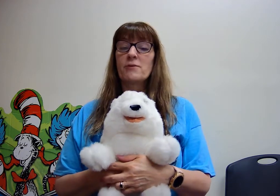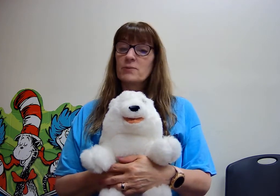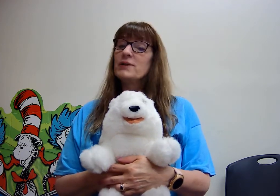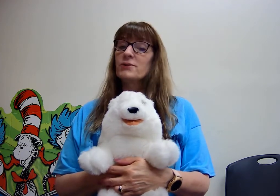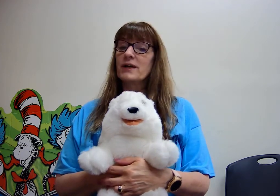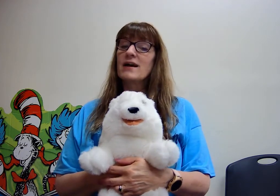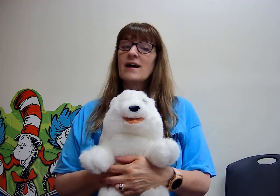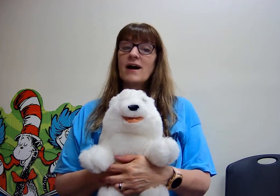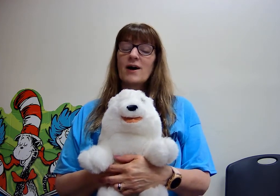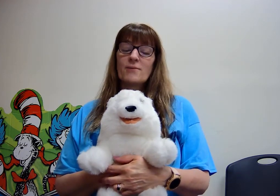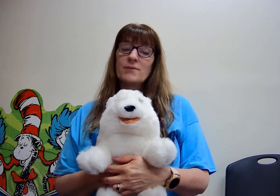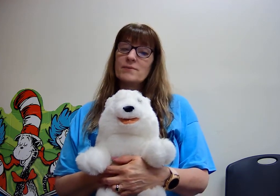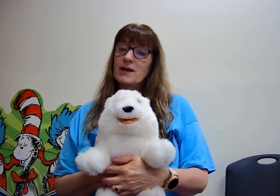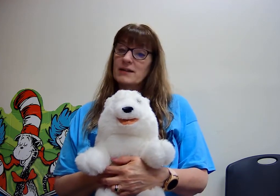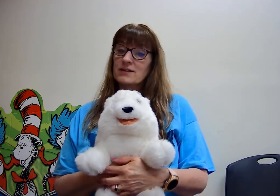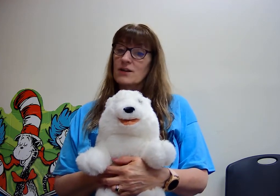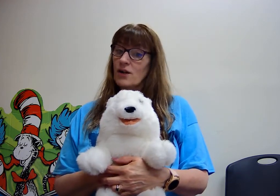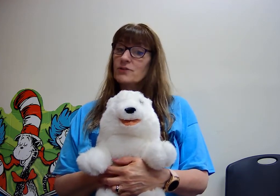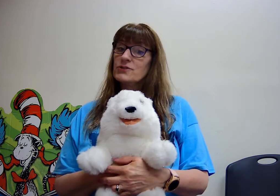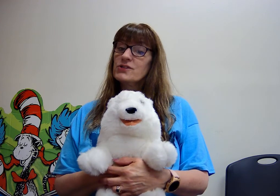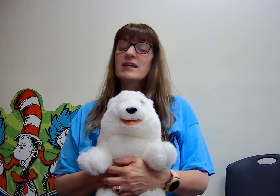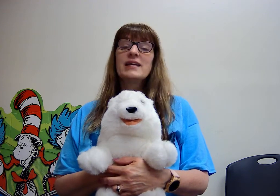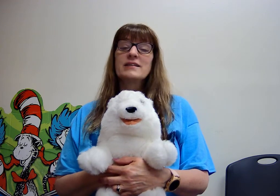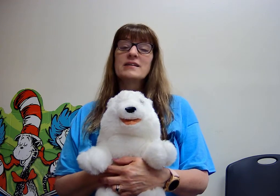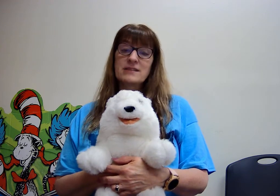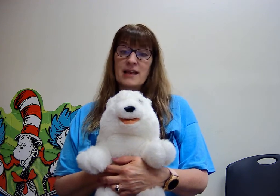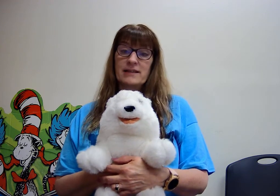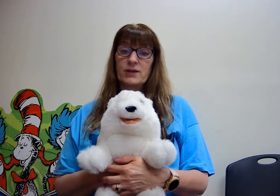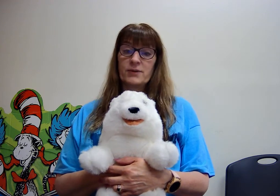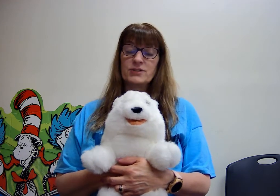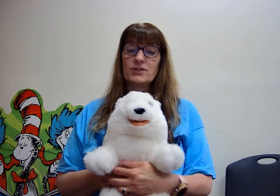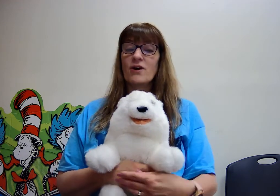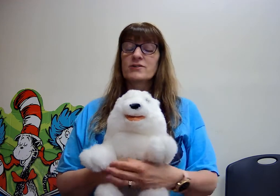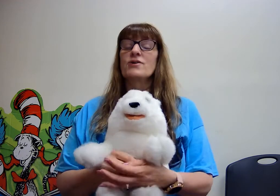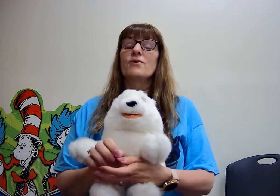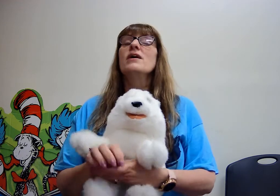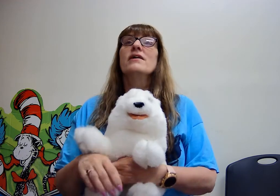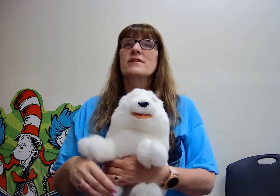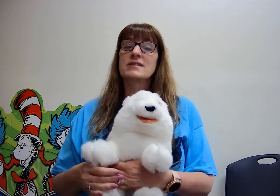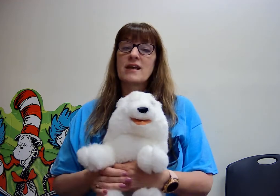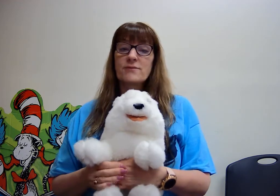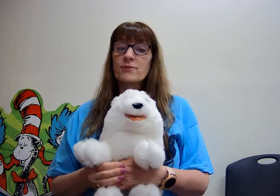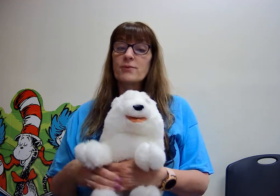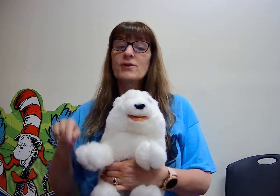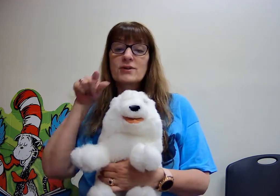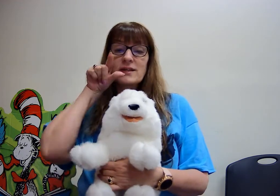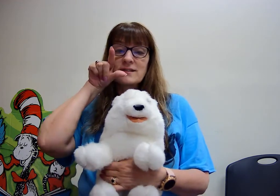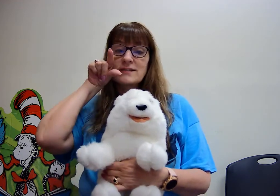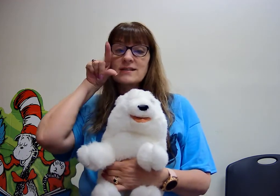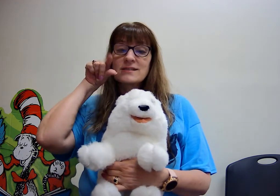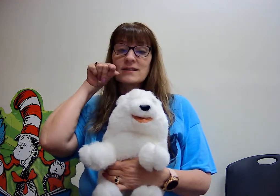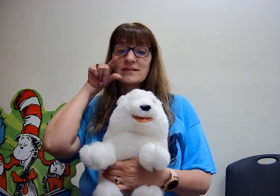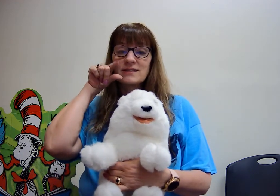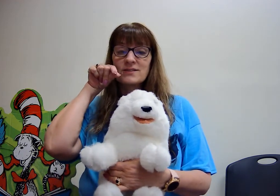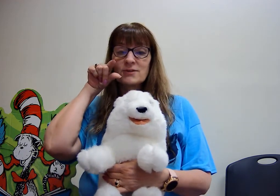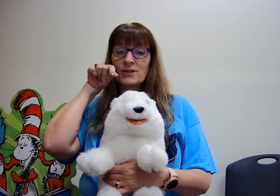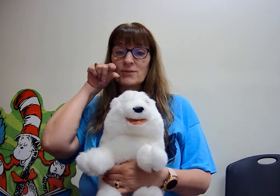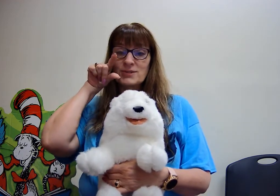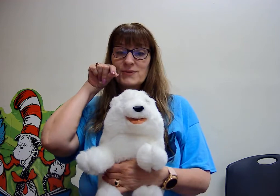be doing the colors in sign language. Also, the sign for bird is this. So I'm going to go tweet,